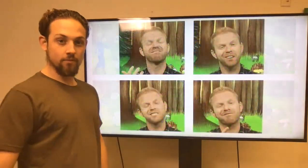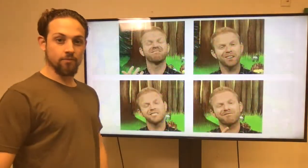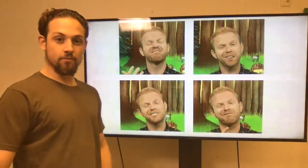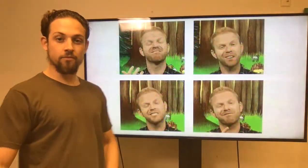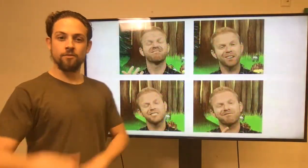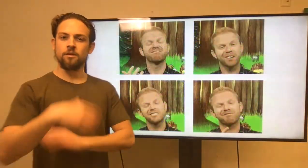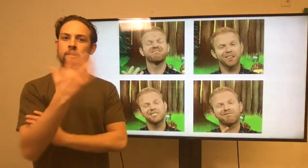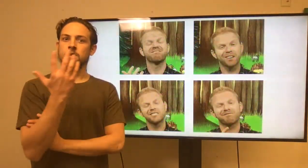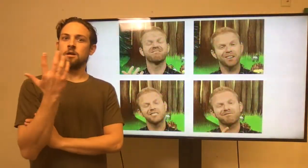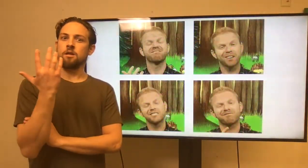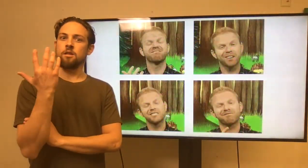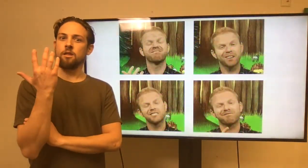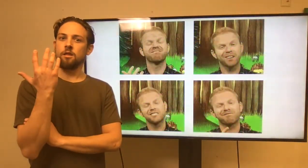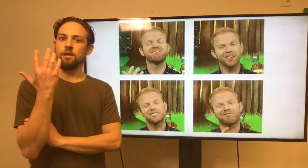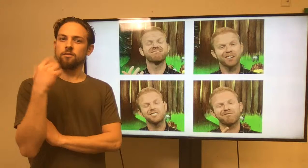you want to see what it is?